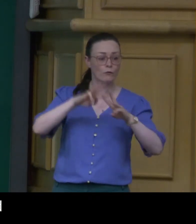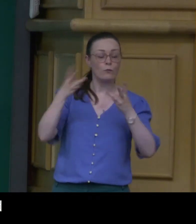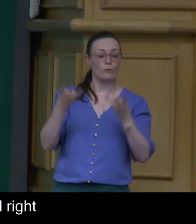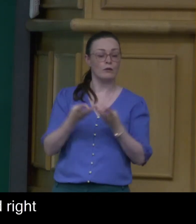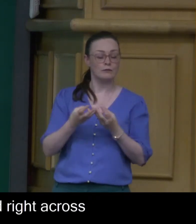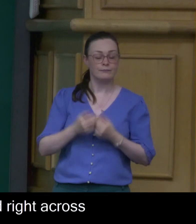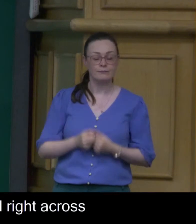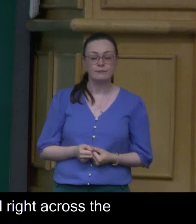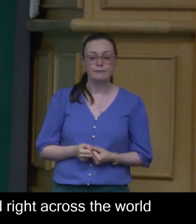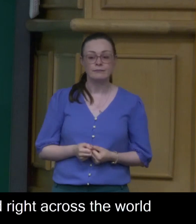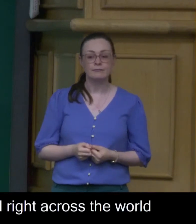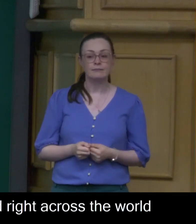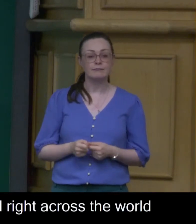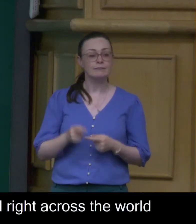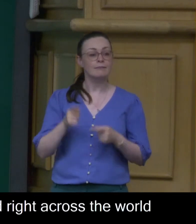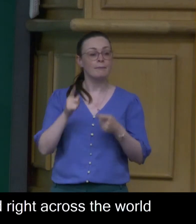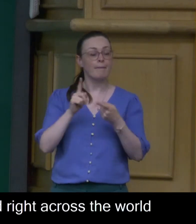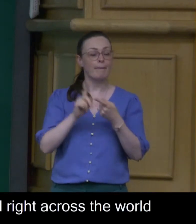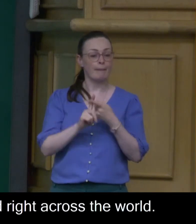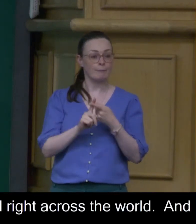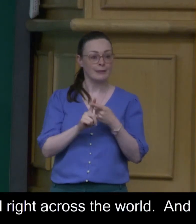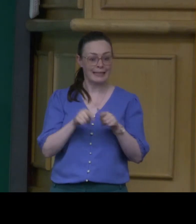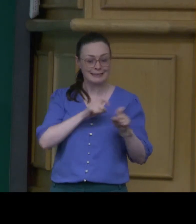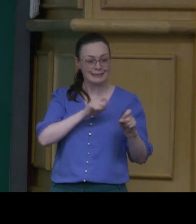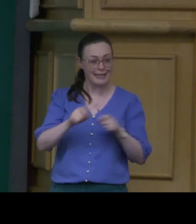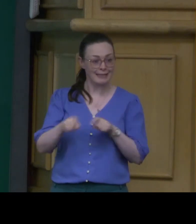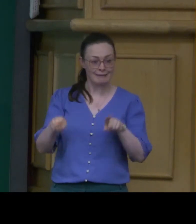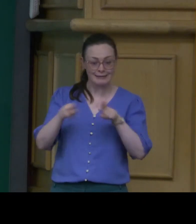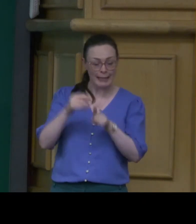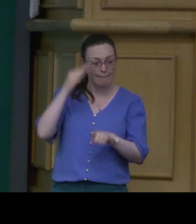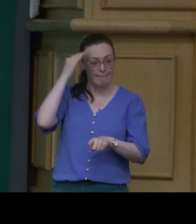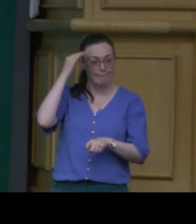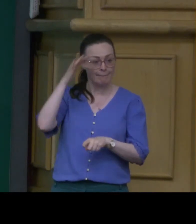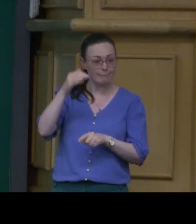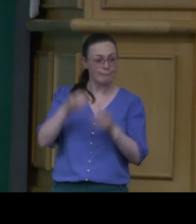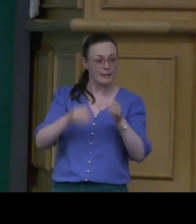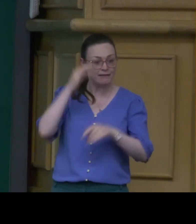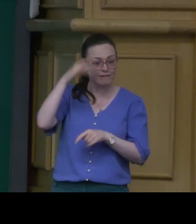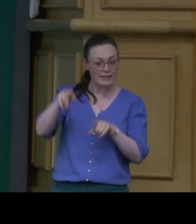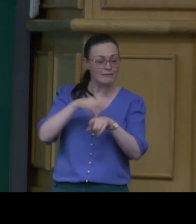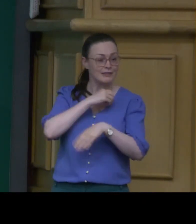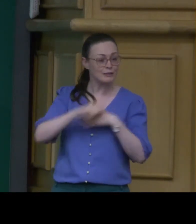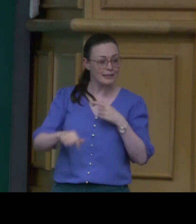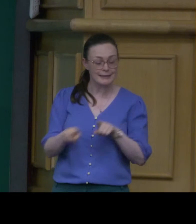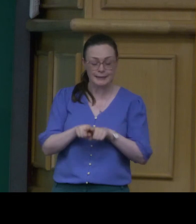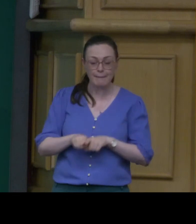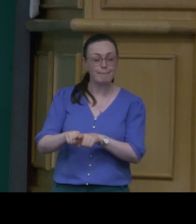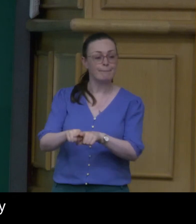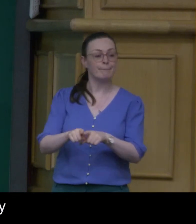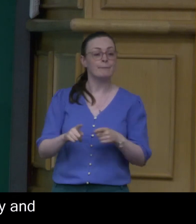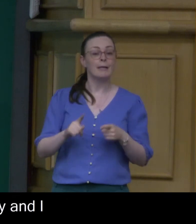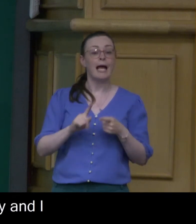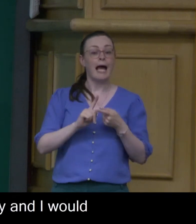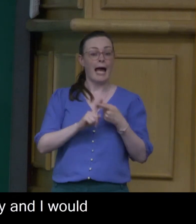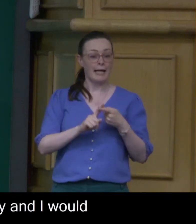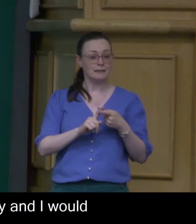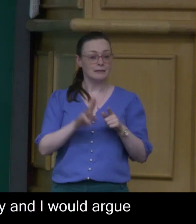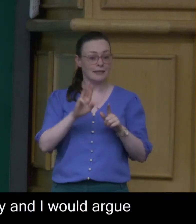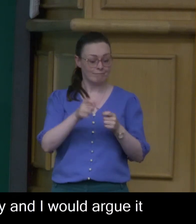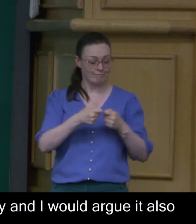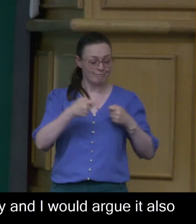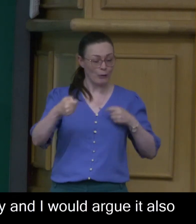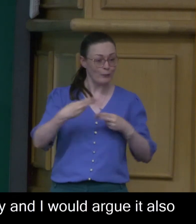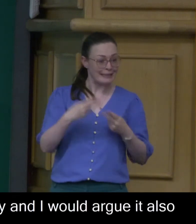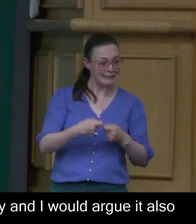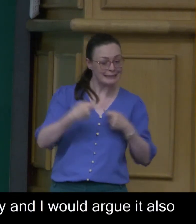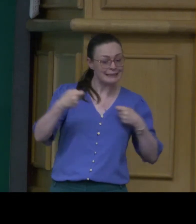world. And that remains our political philosophy today. And I would argue it also extends, and